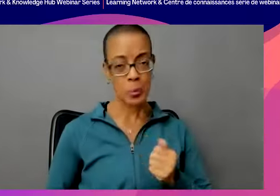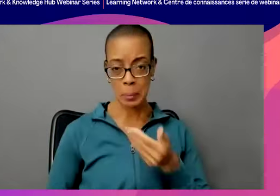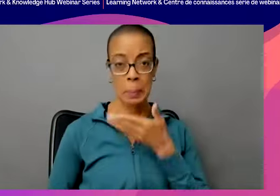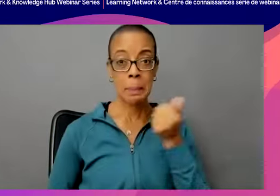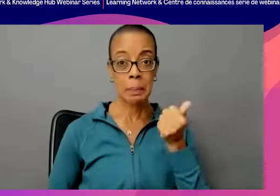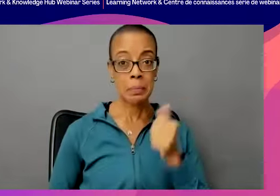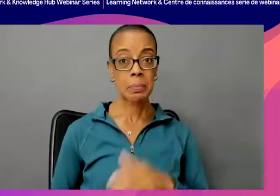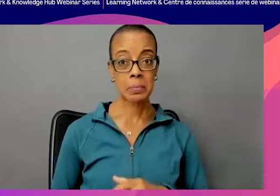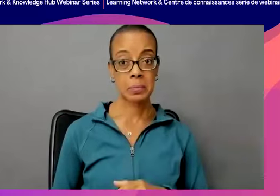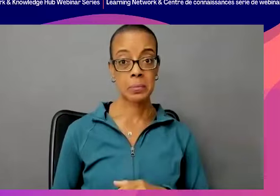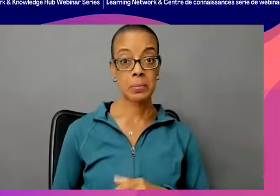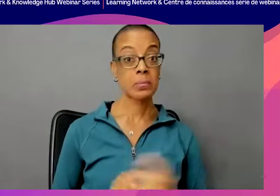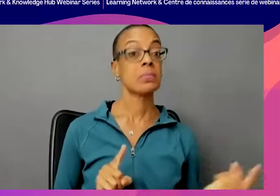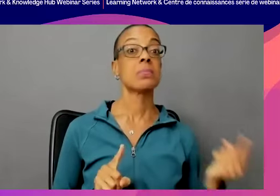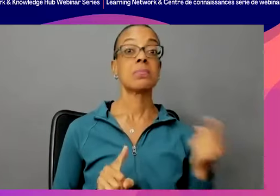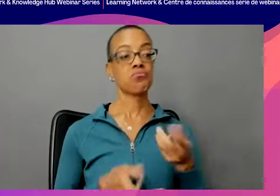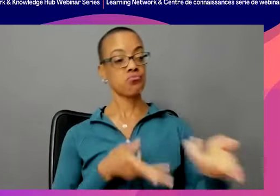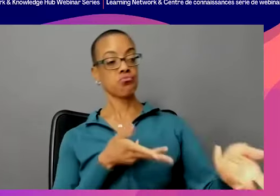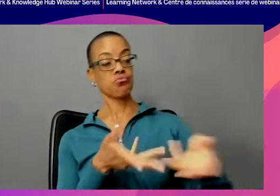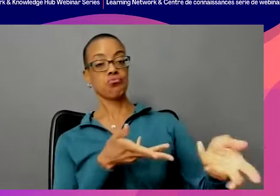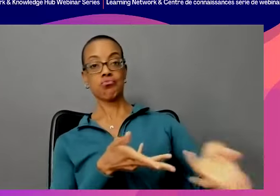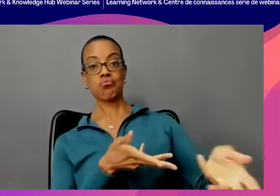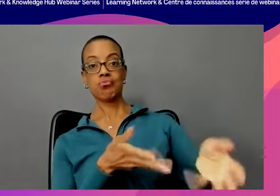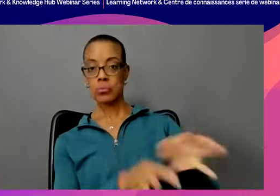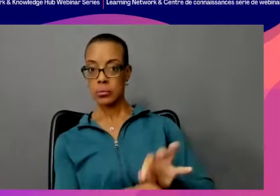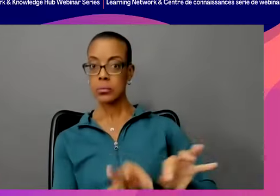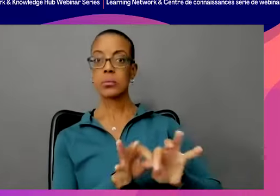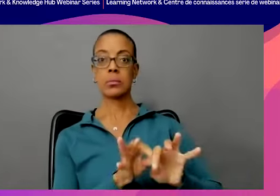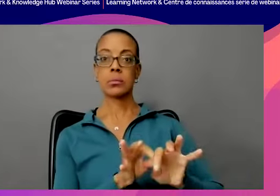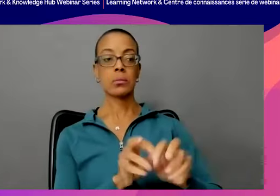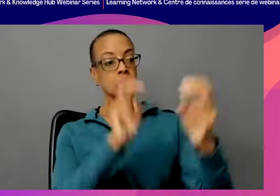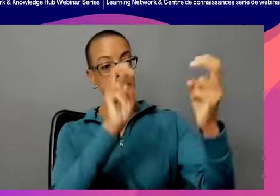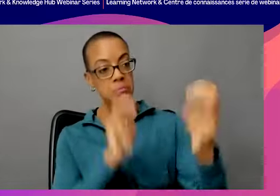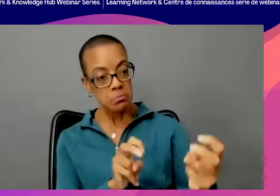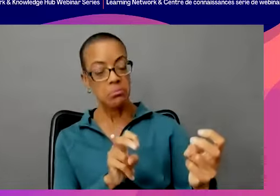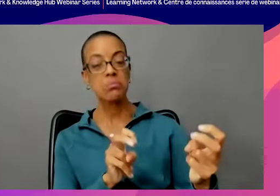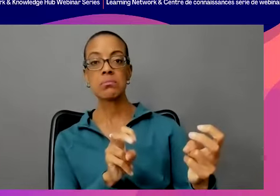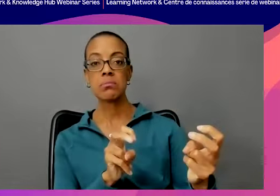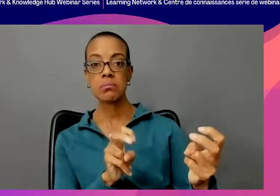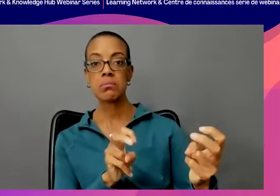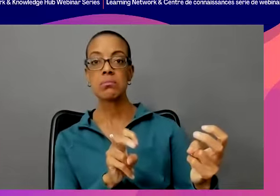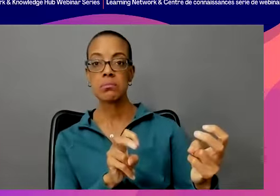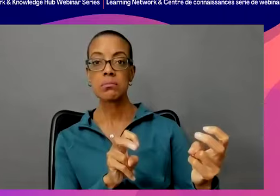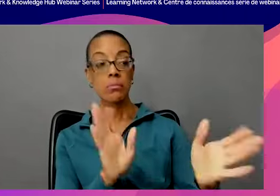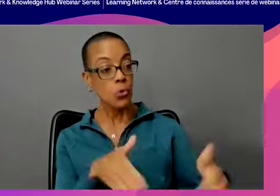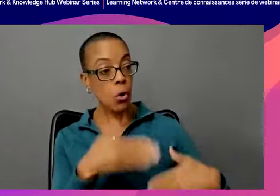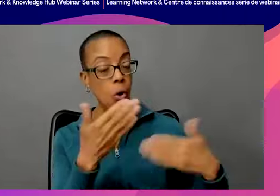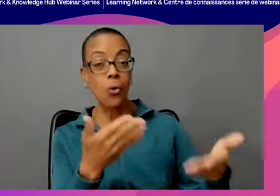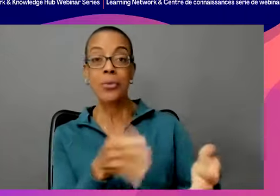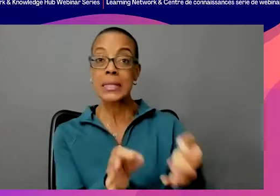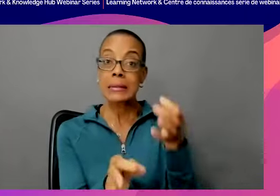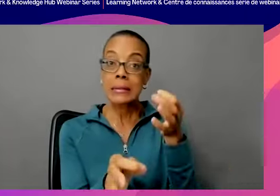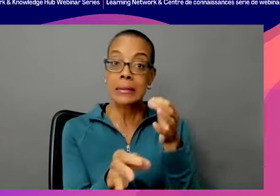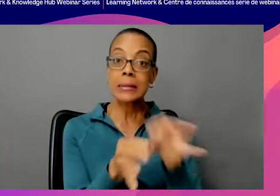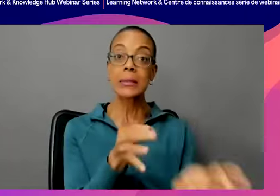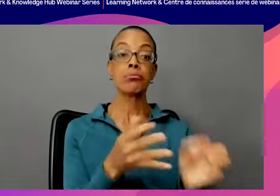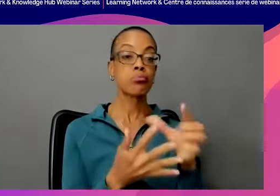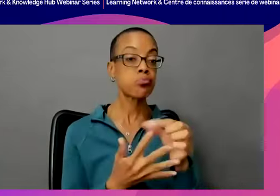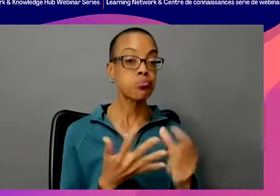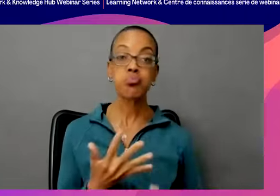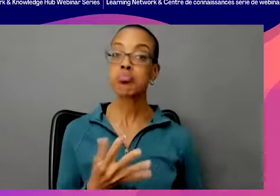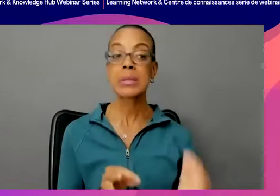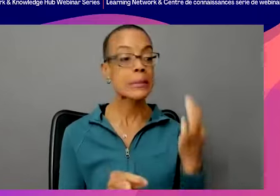And that goes back to the engagement. Working on the engagement, just offering simple, practical supplies